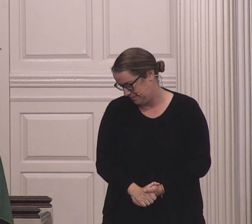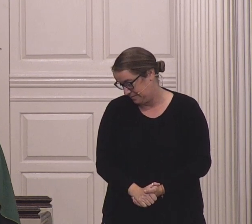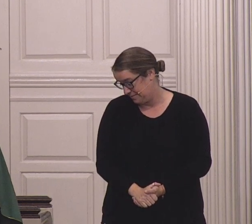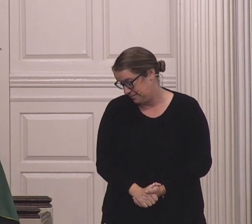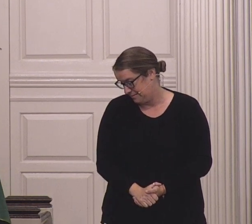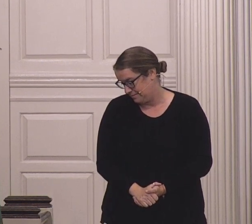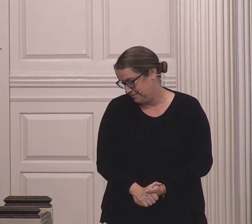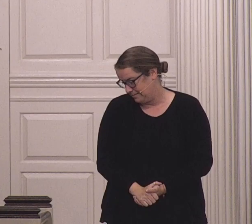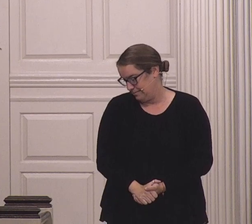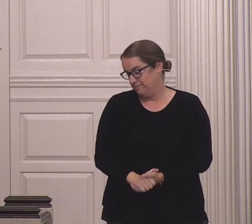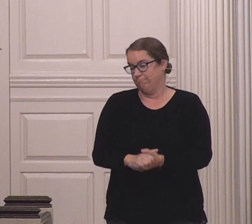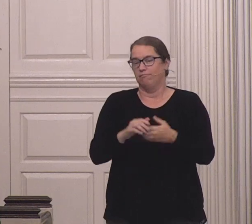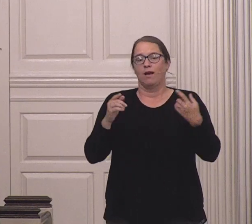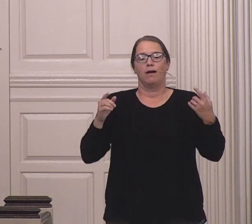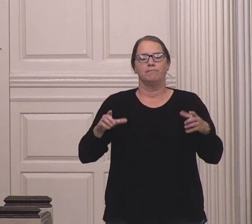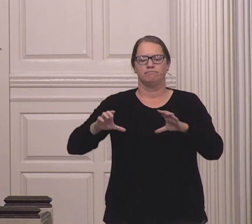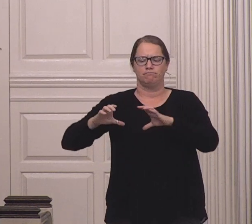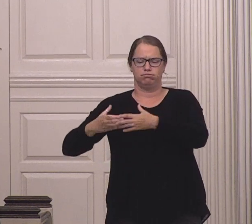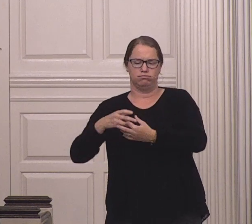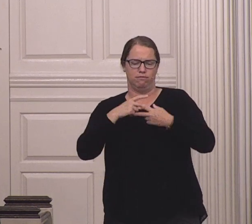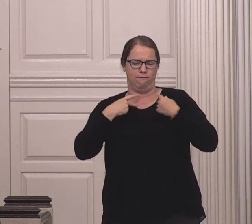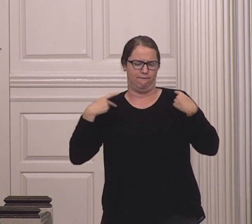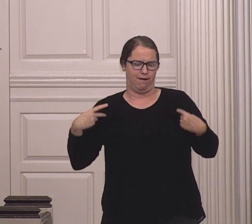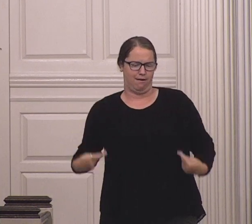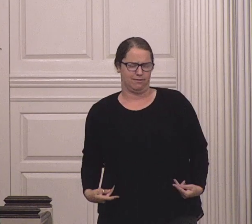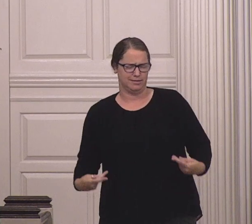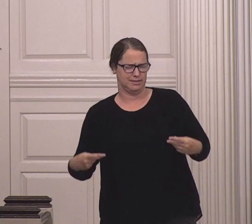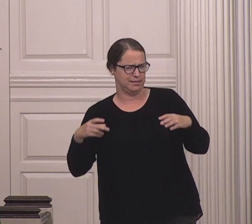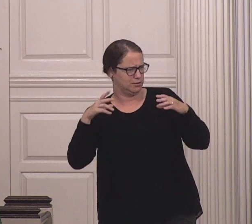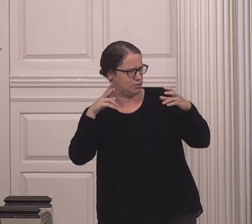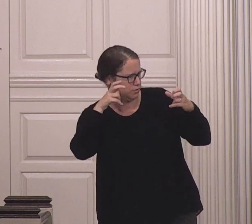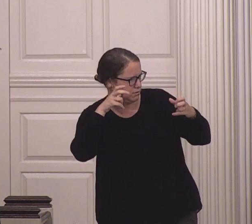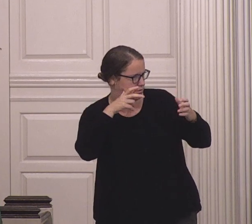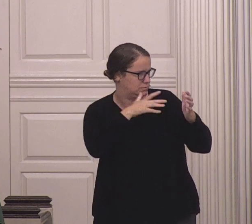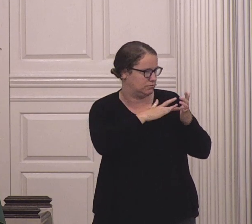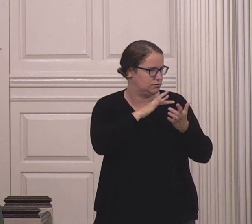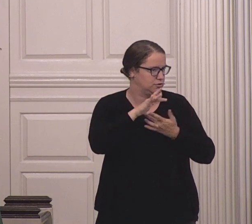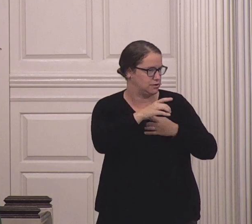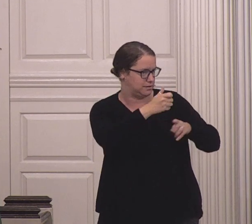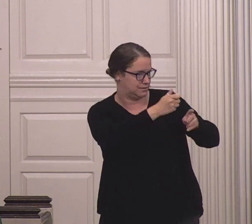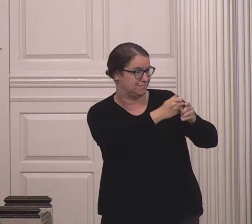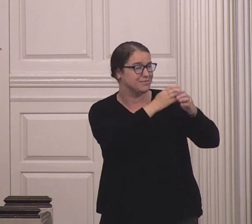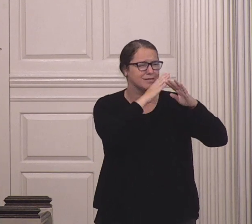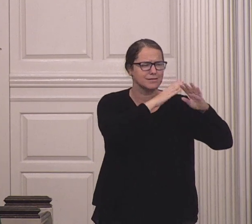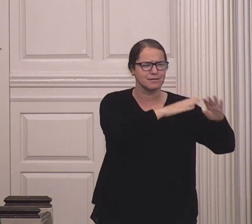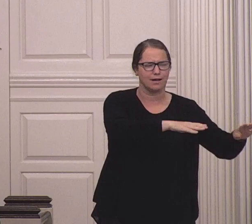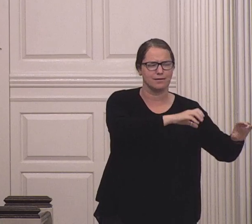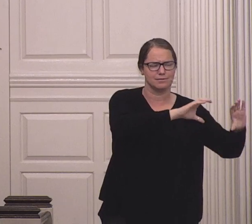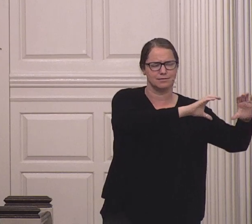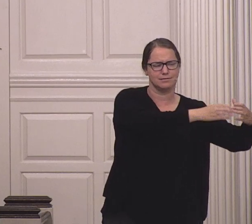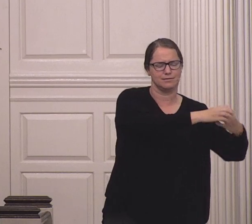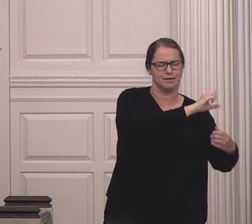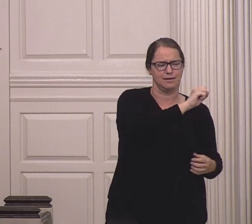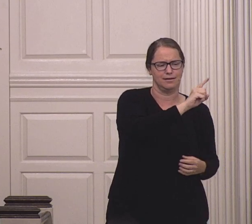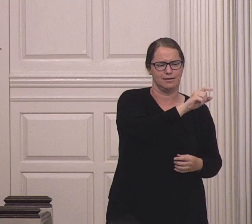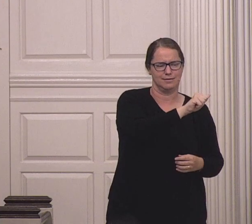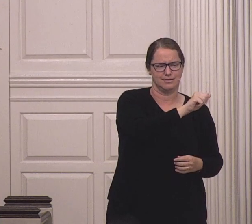When the Pharisees heard that Jesus had silenced the Sadducees,